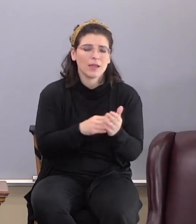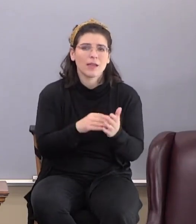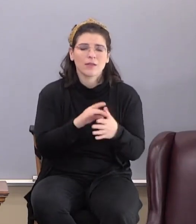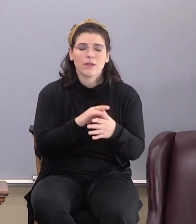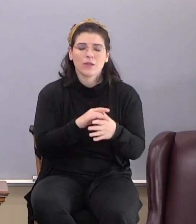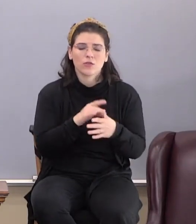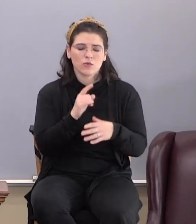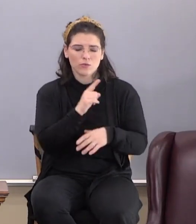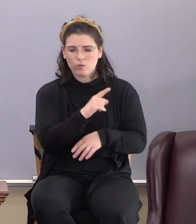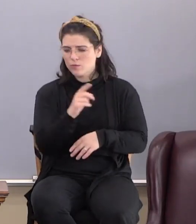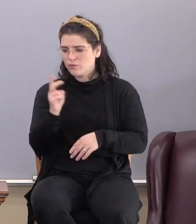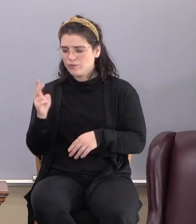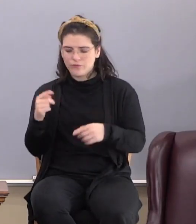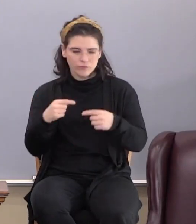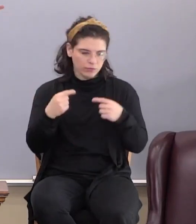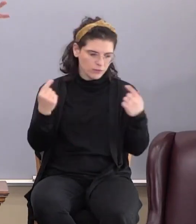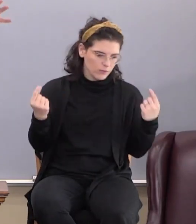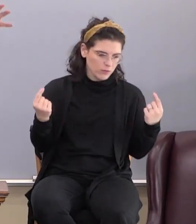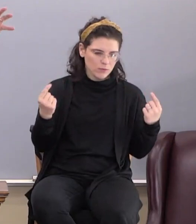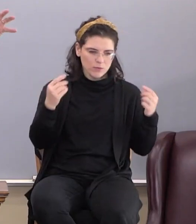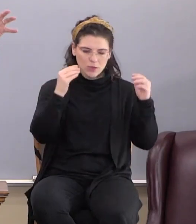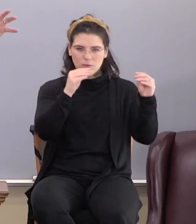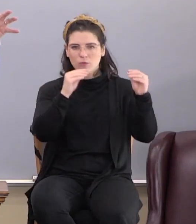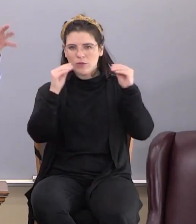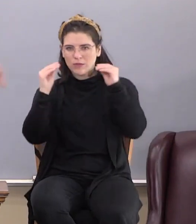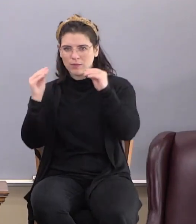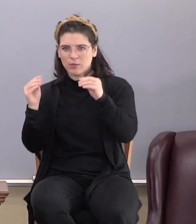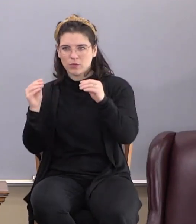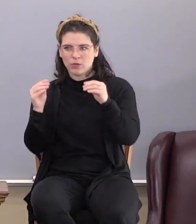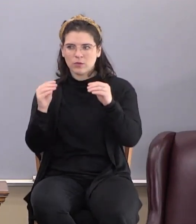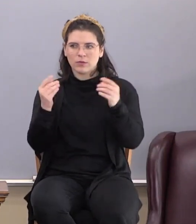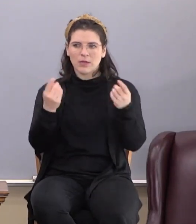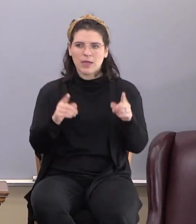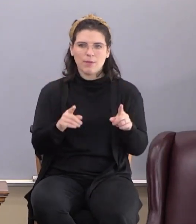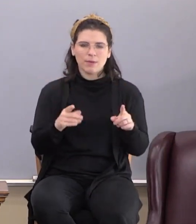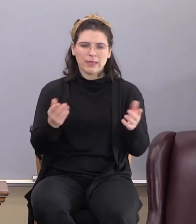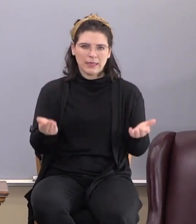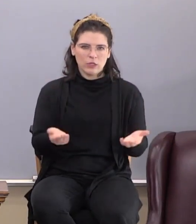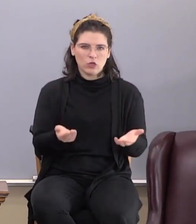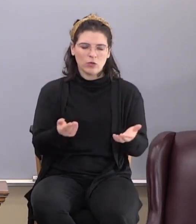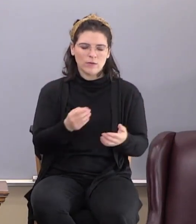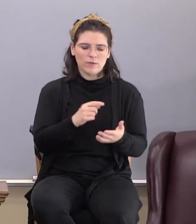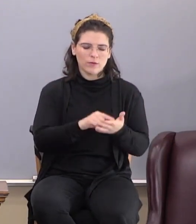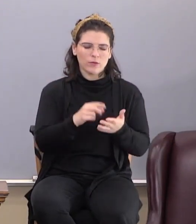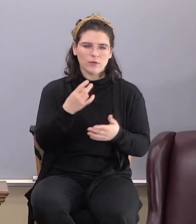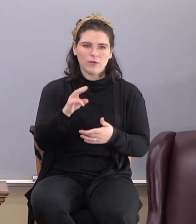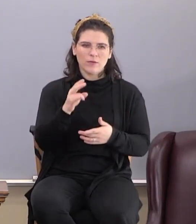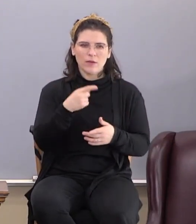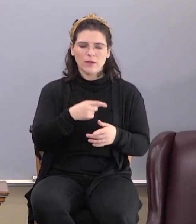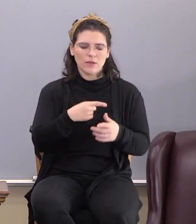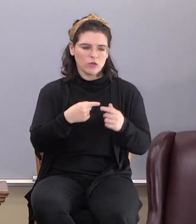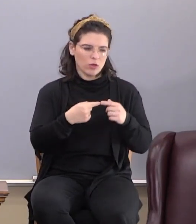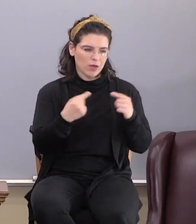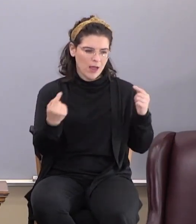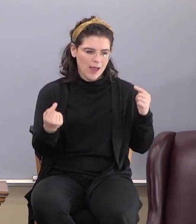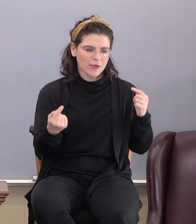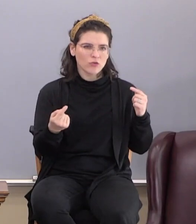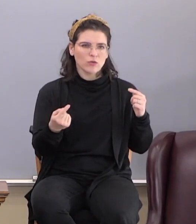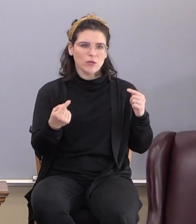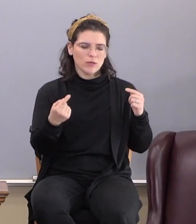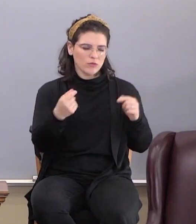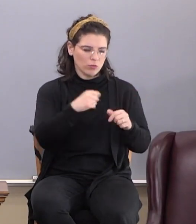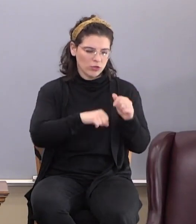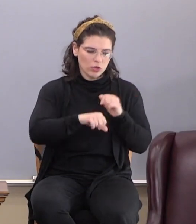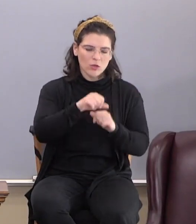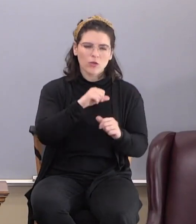flesh. There are two opposing principles at play here. Verse 17, and these are contrary the one to